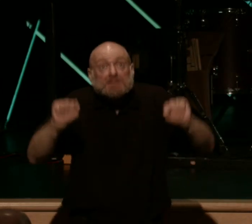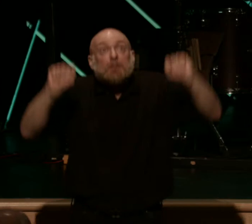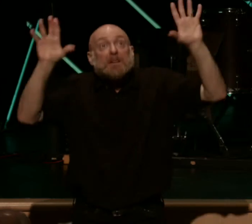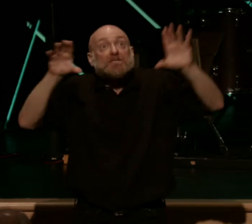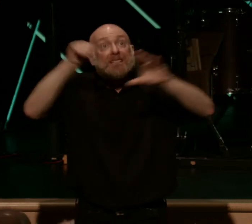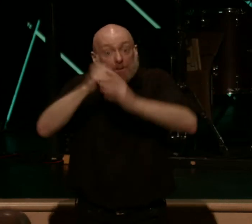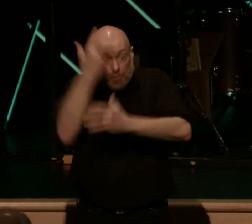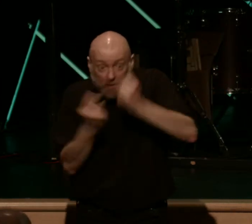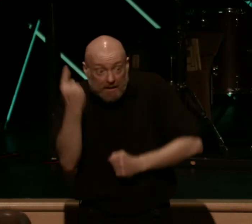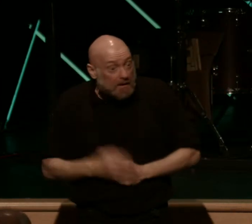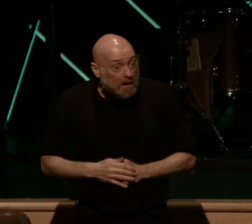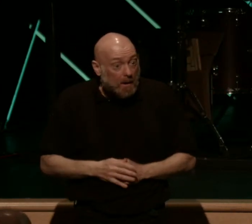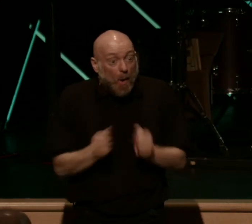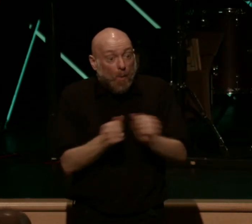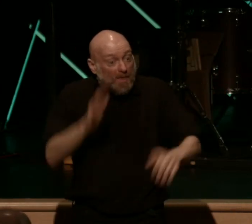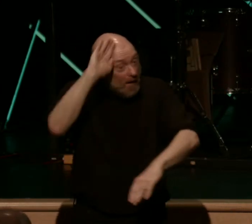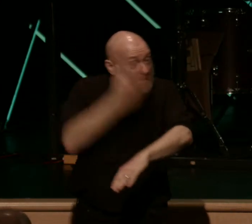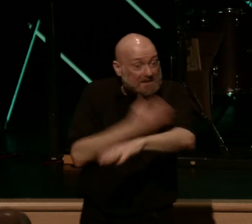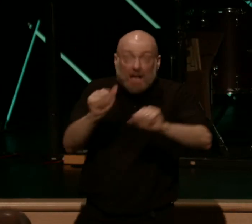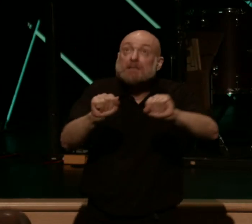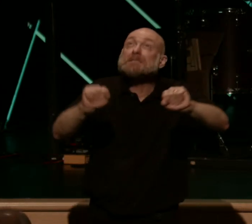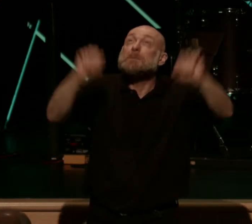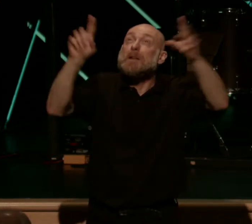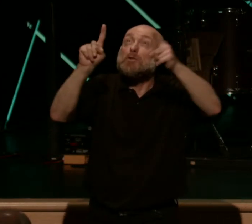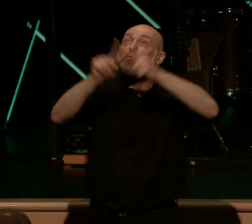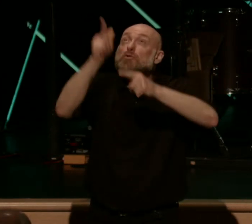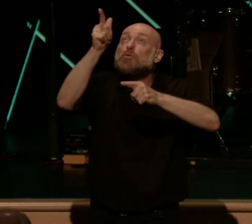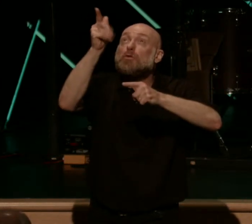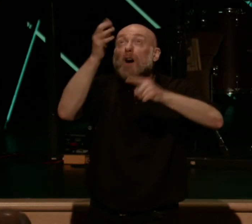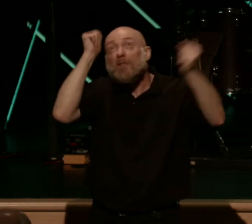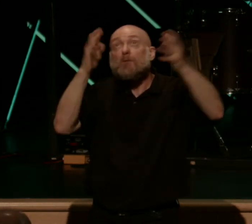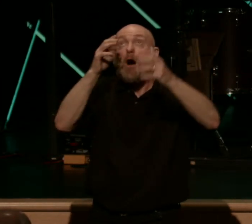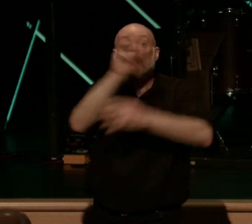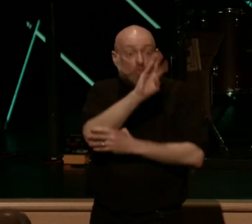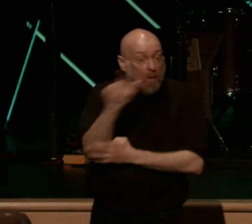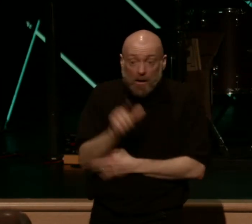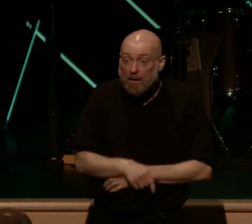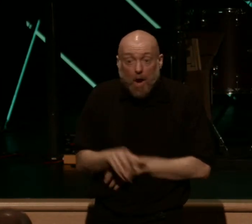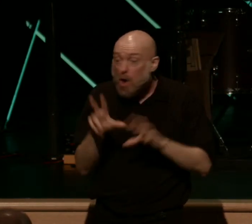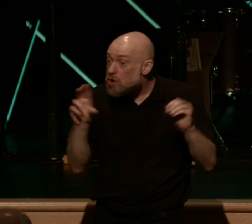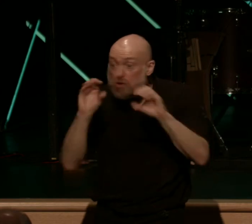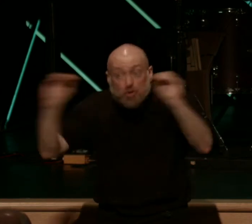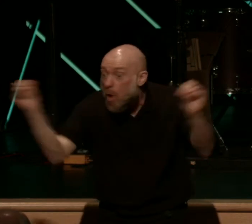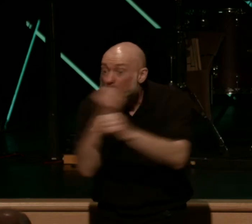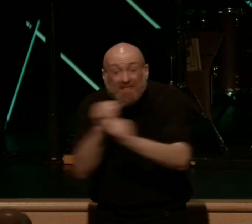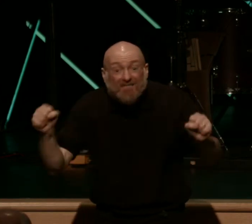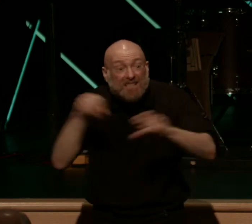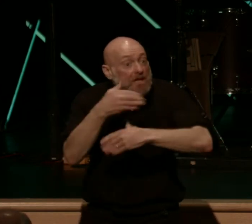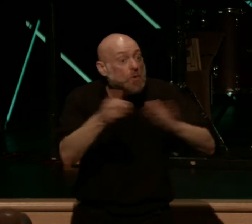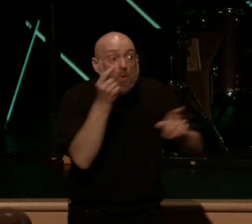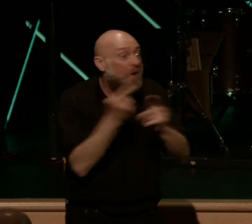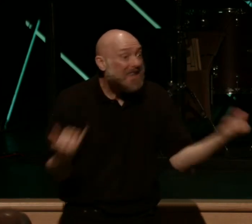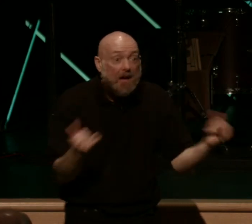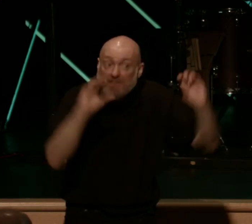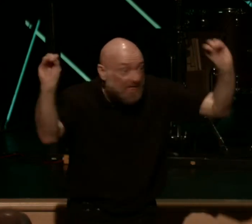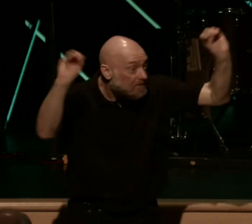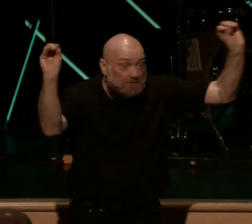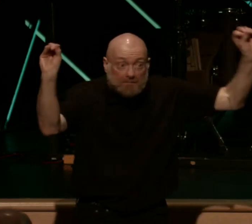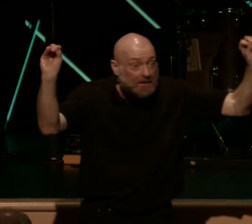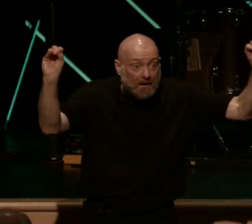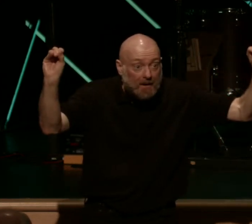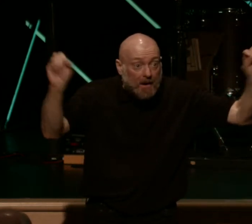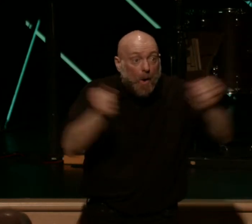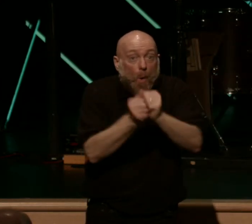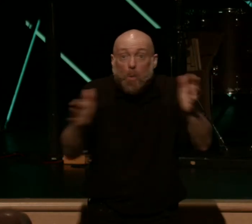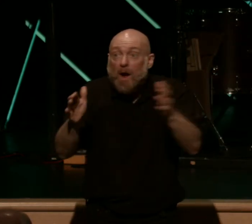Godhead, without the Son submitting to the will of the Father, there would be no salvation in this room right now.